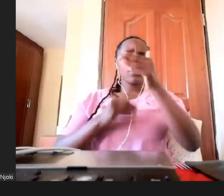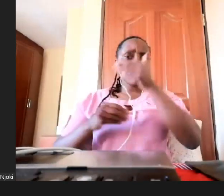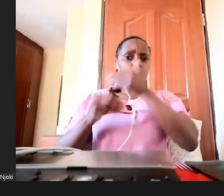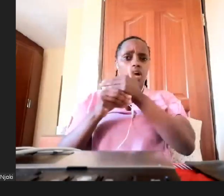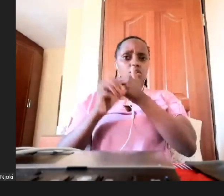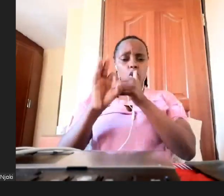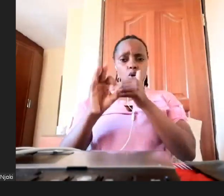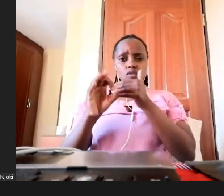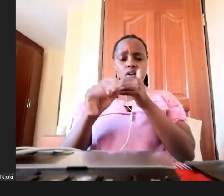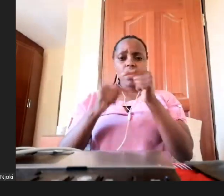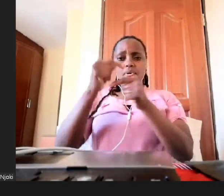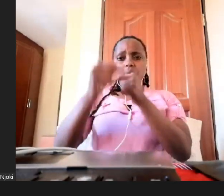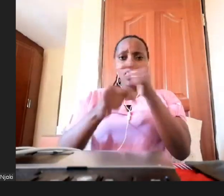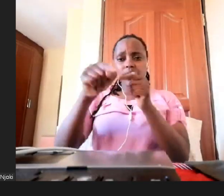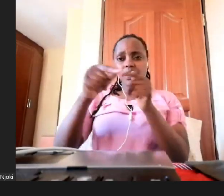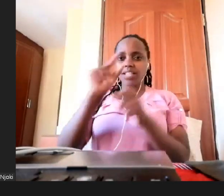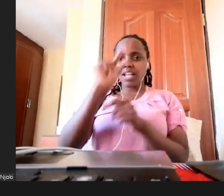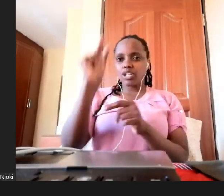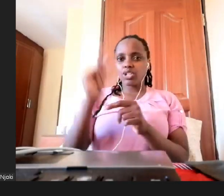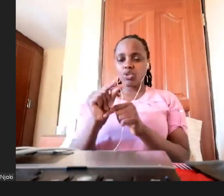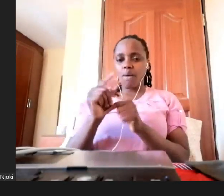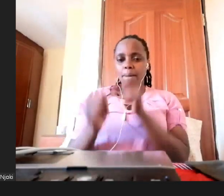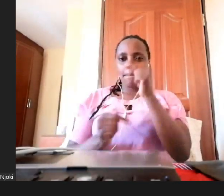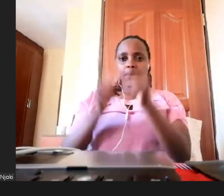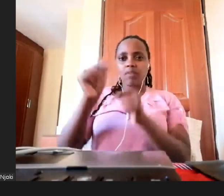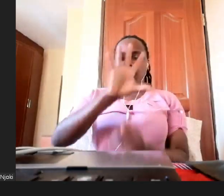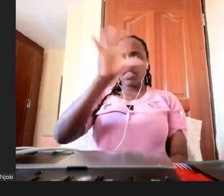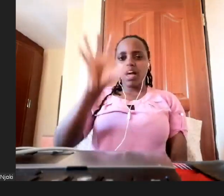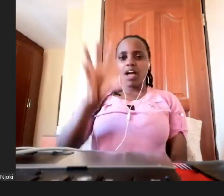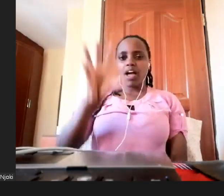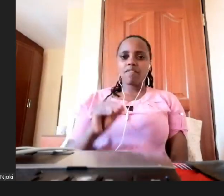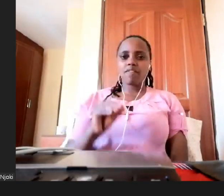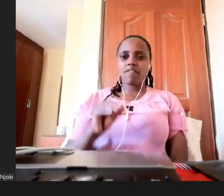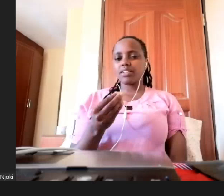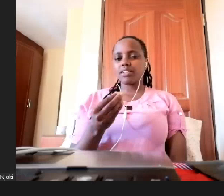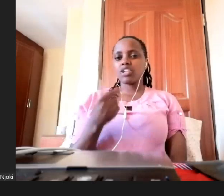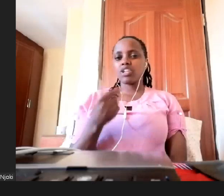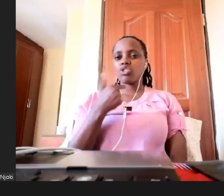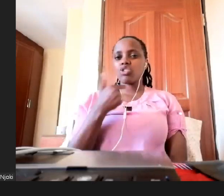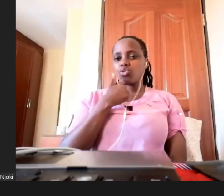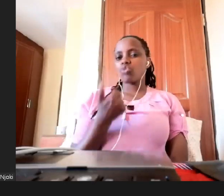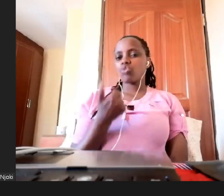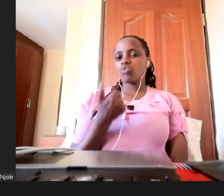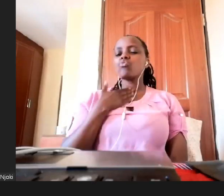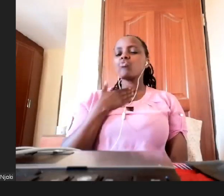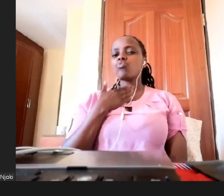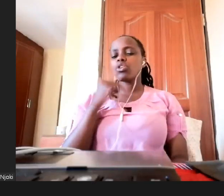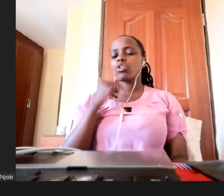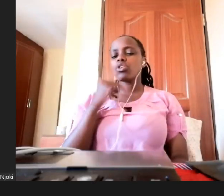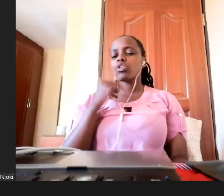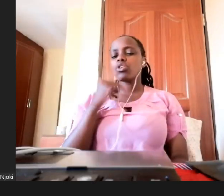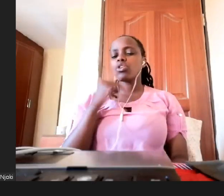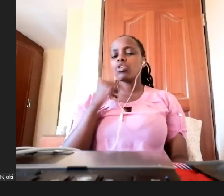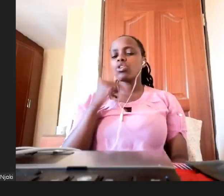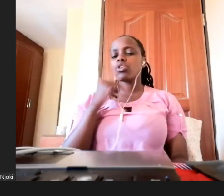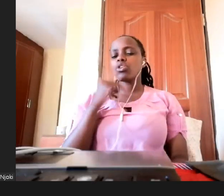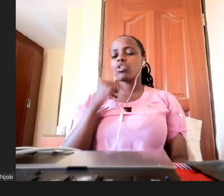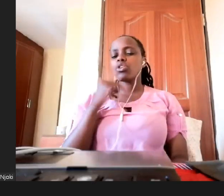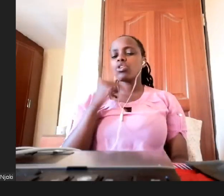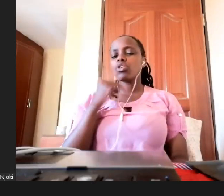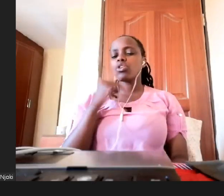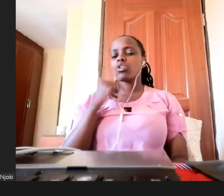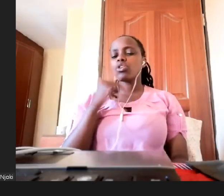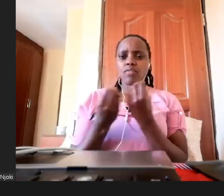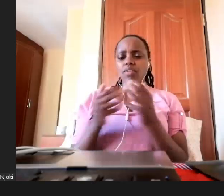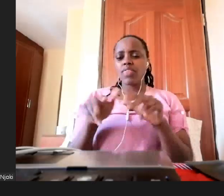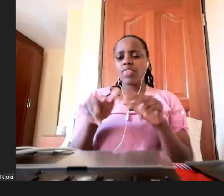the procedure, this regional procedure that we have at the African Union Commission. So we would like to encourage civil society organizations on the ground, at the